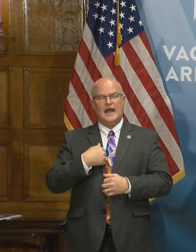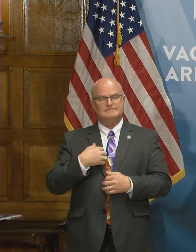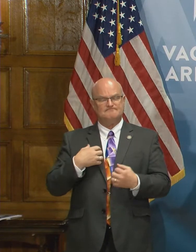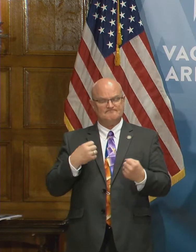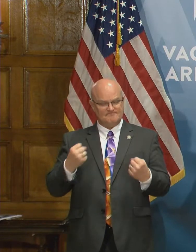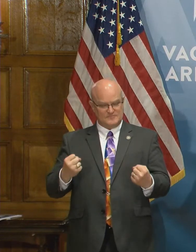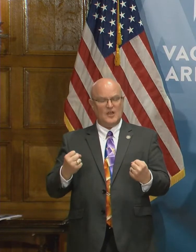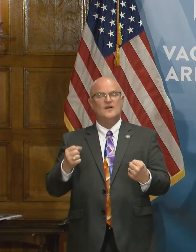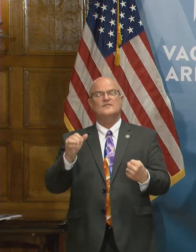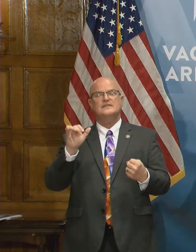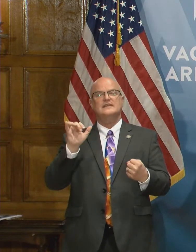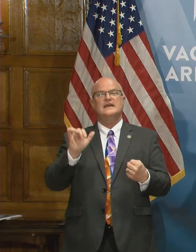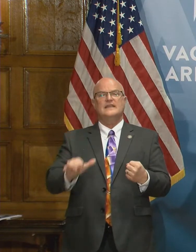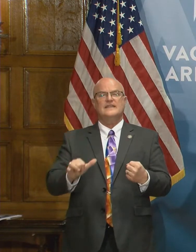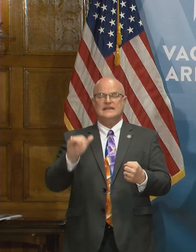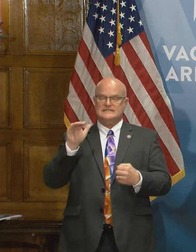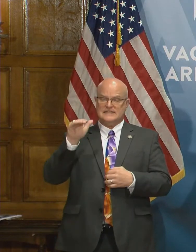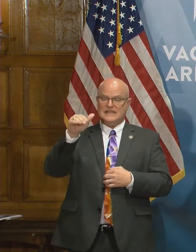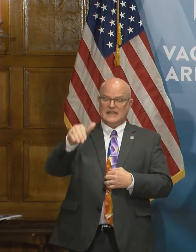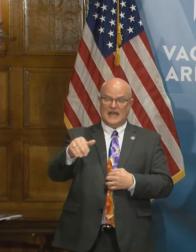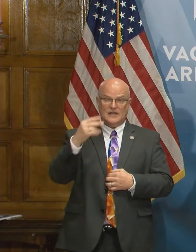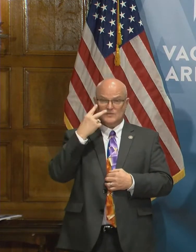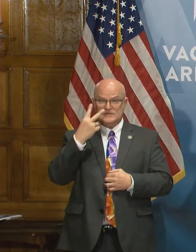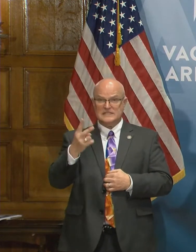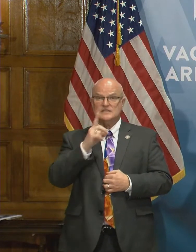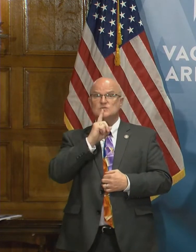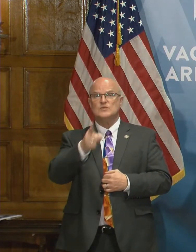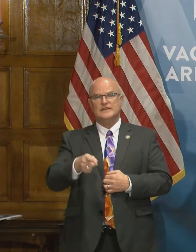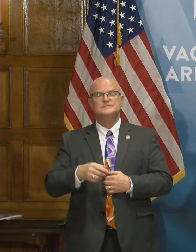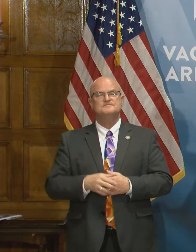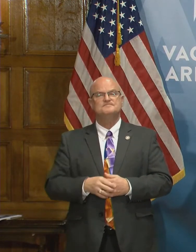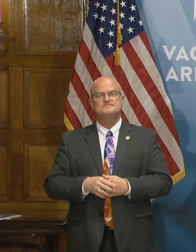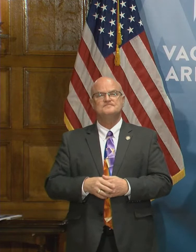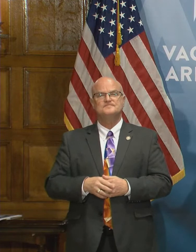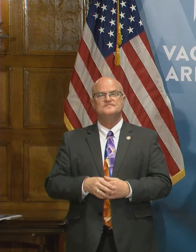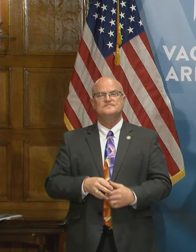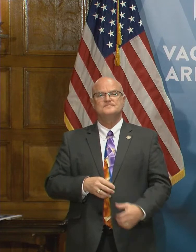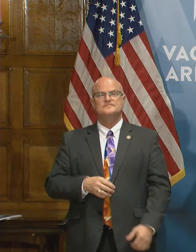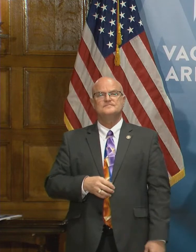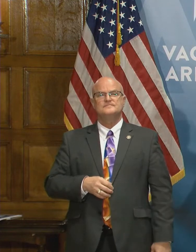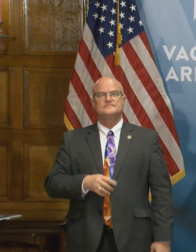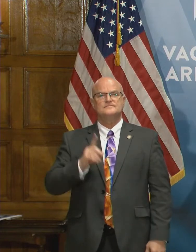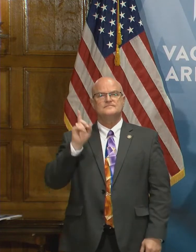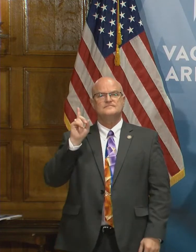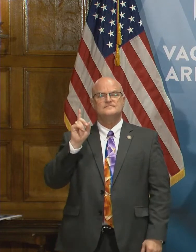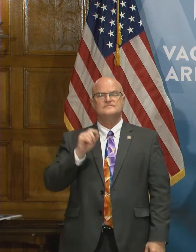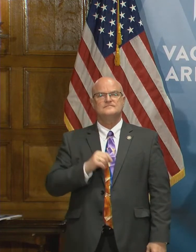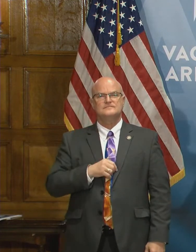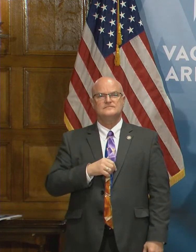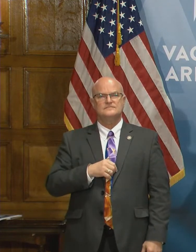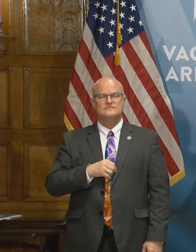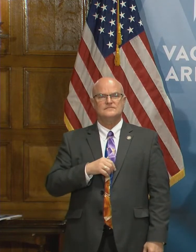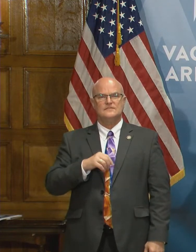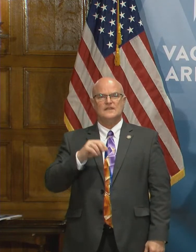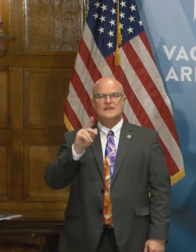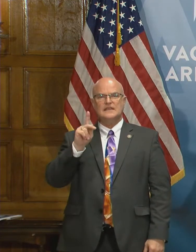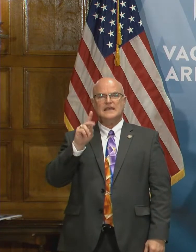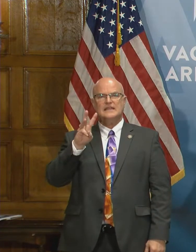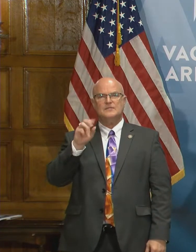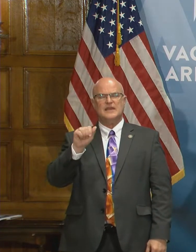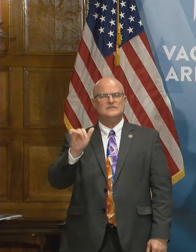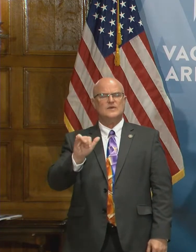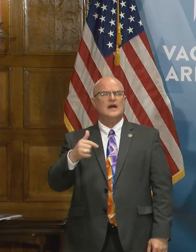confident that the decline that we're seeing is real. Governor, this is Amy Darling with KNWA as